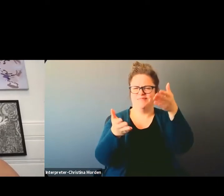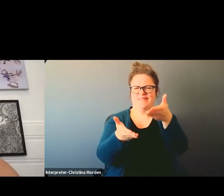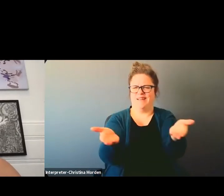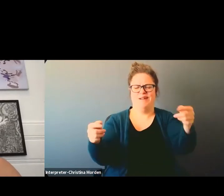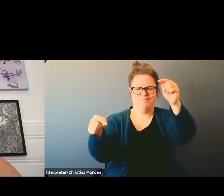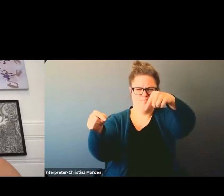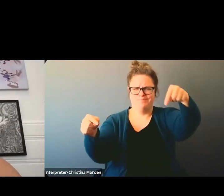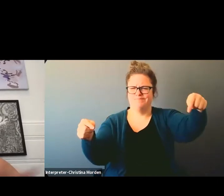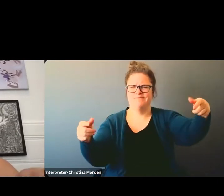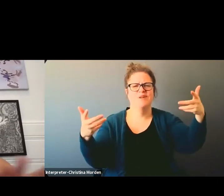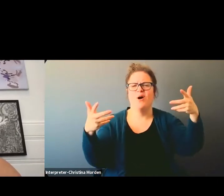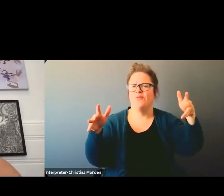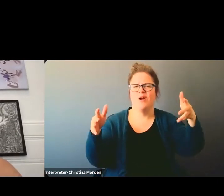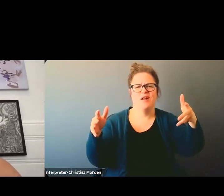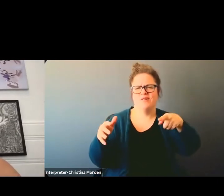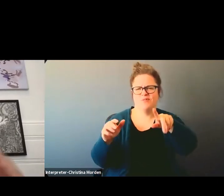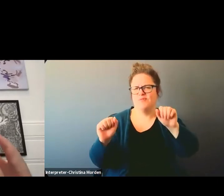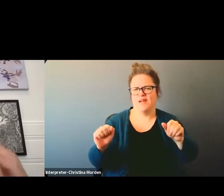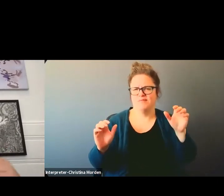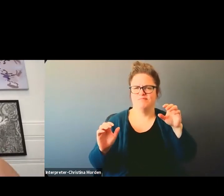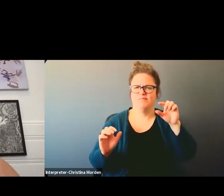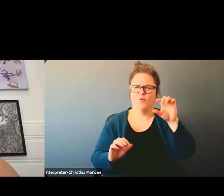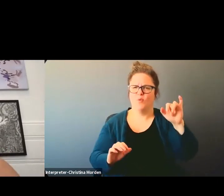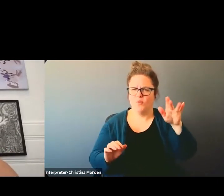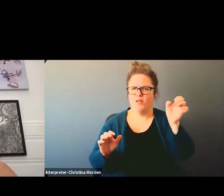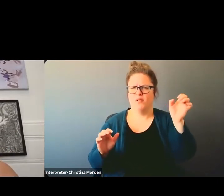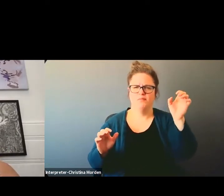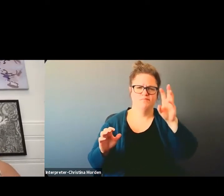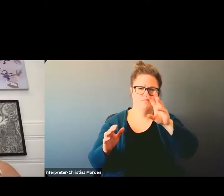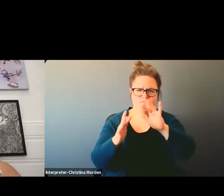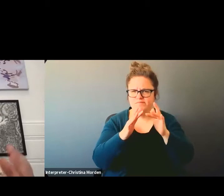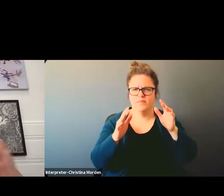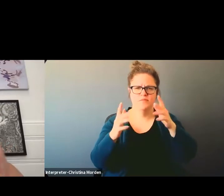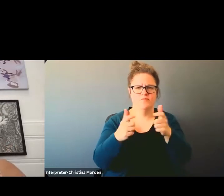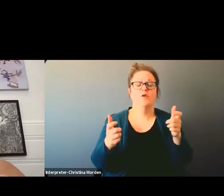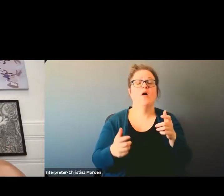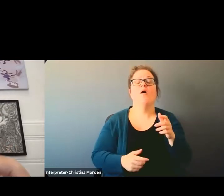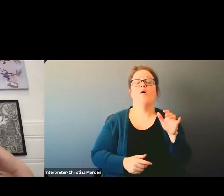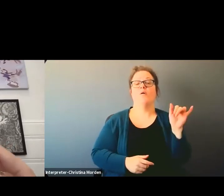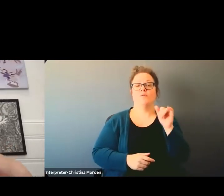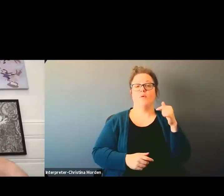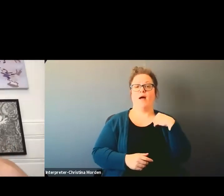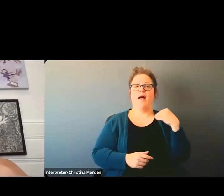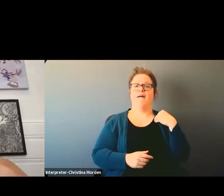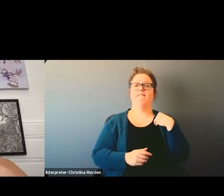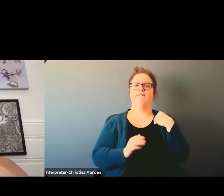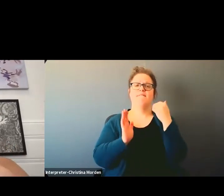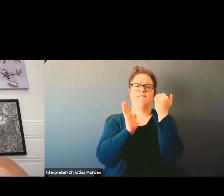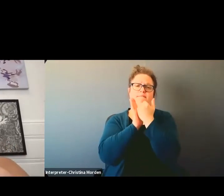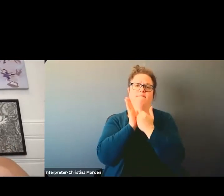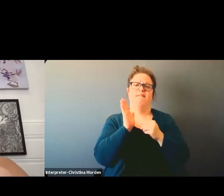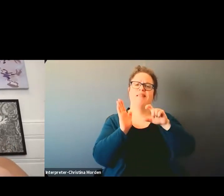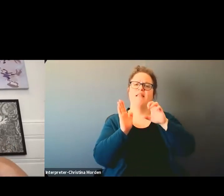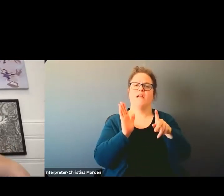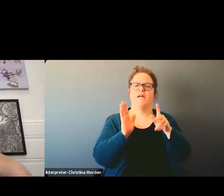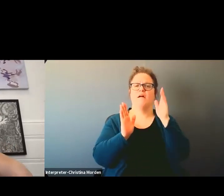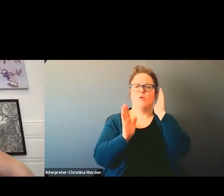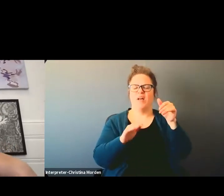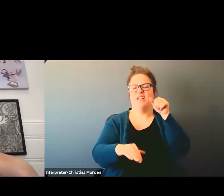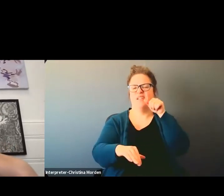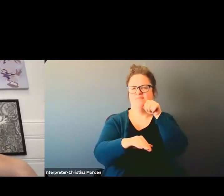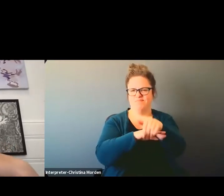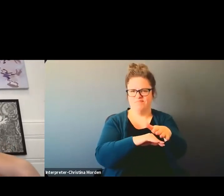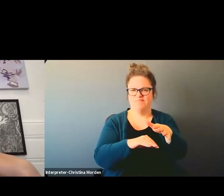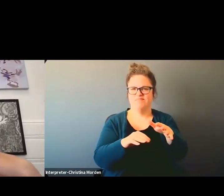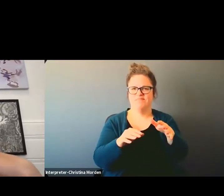search the web. And this information and links to these sites will also be included in the resource handout that I'm giving. So you can visit